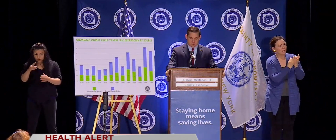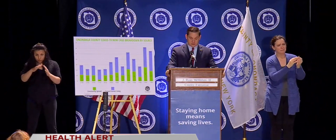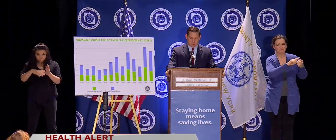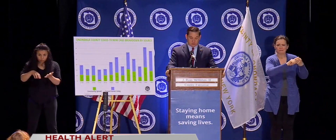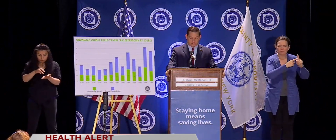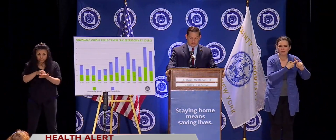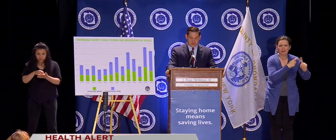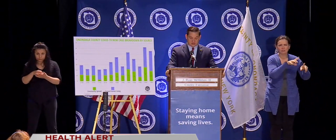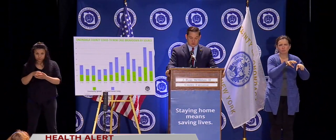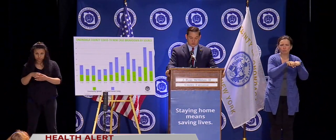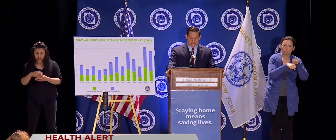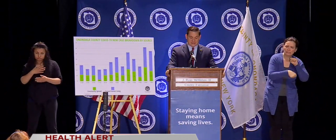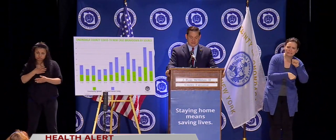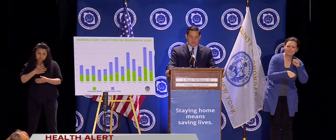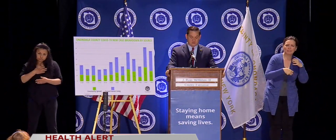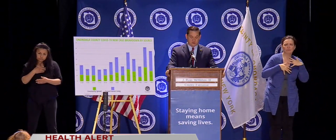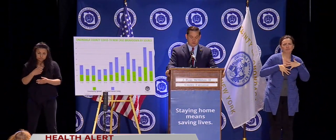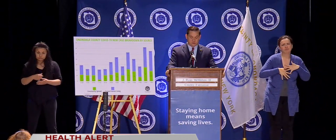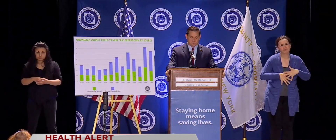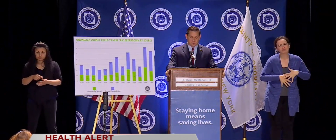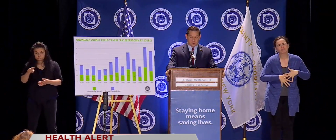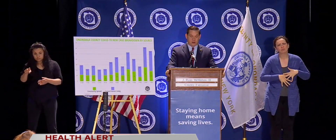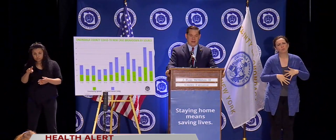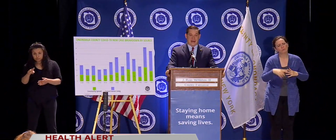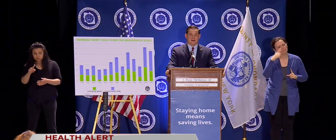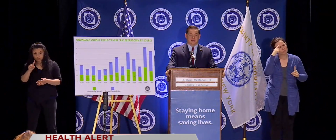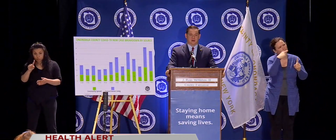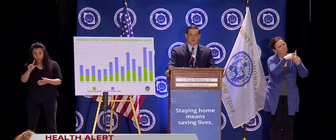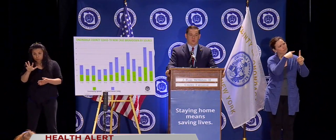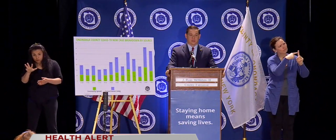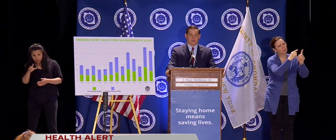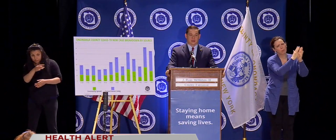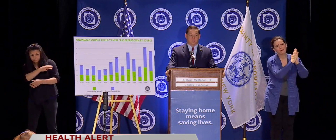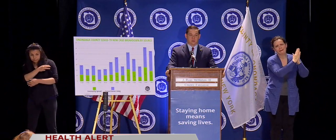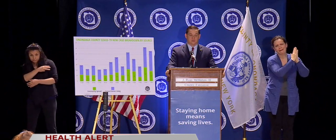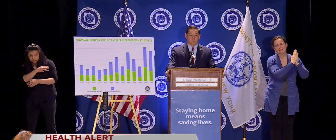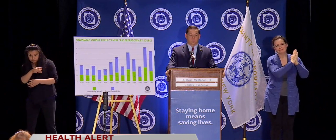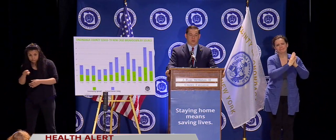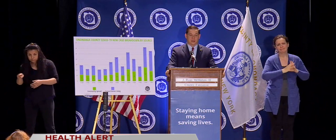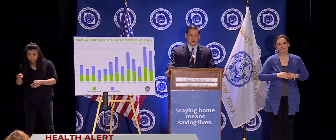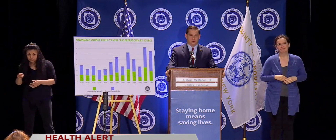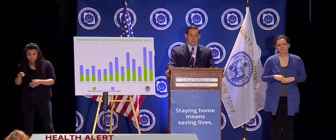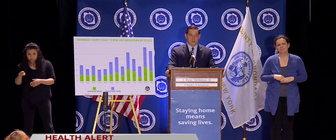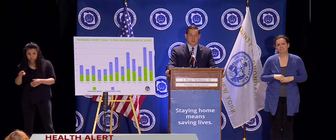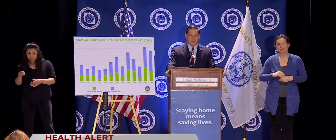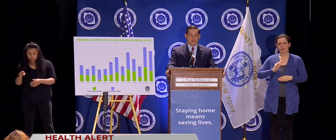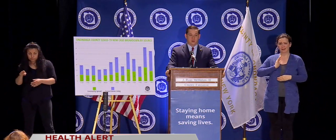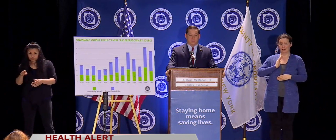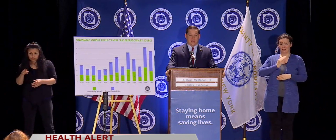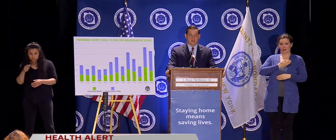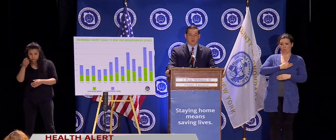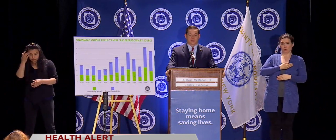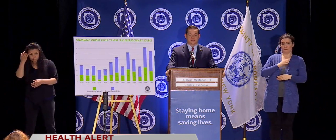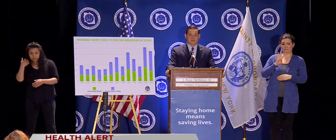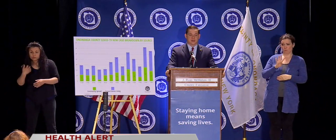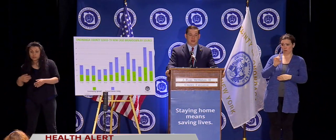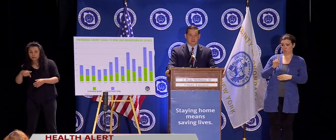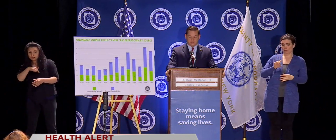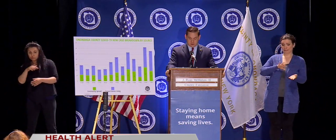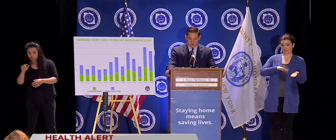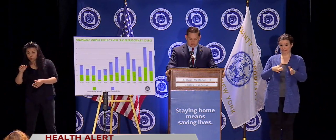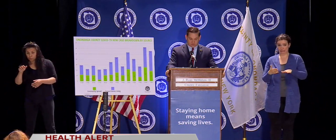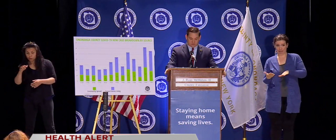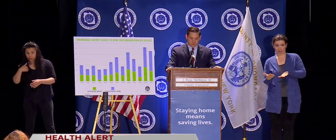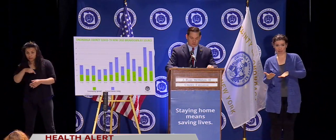it is our belief that those 19 individuals are not in our 41 count that we had going into